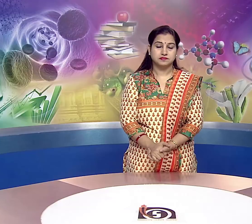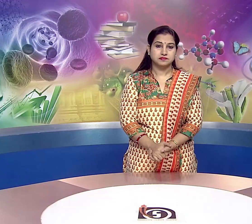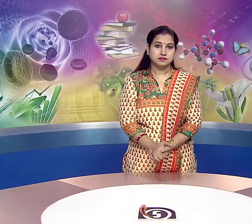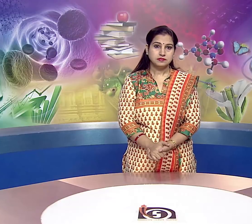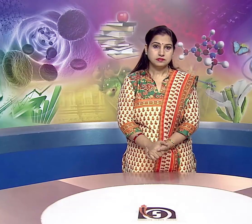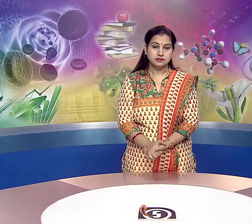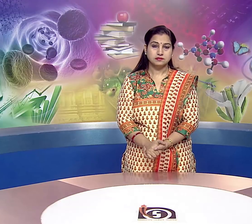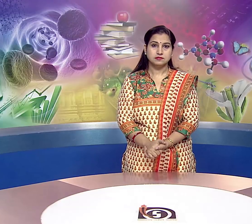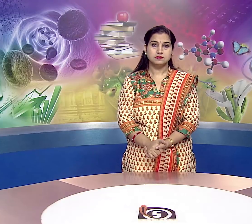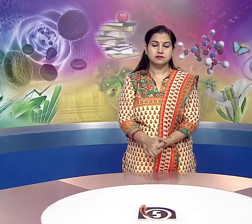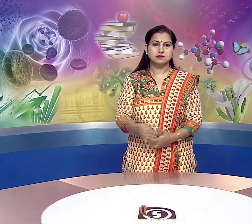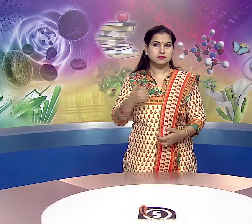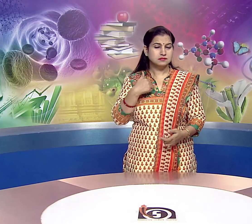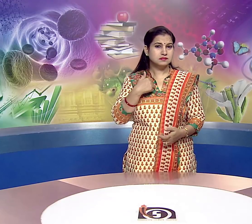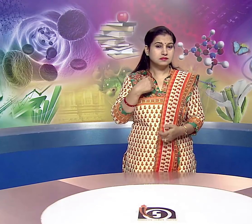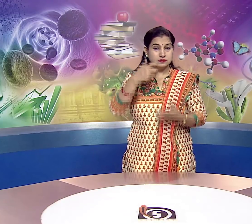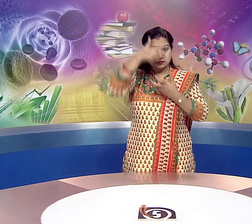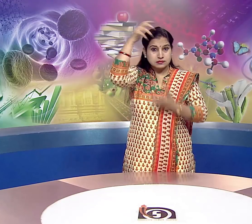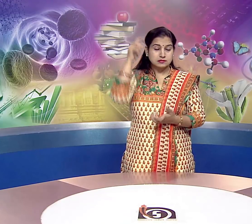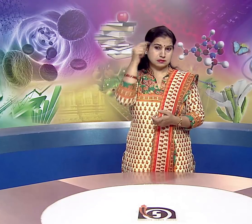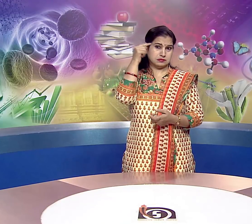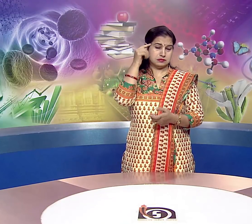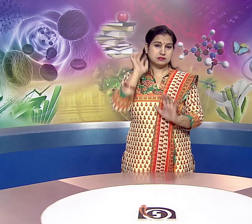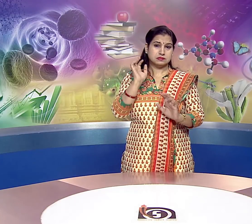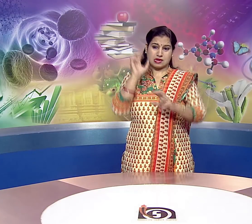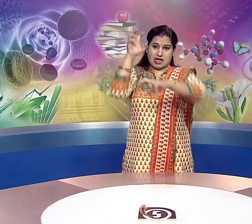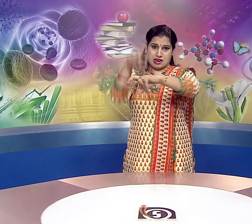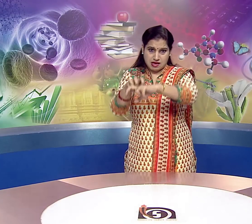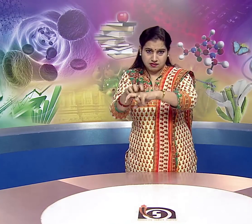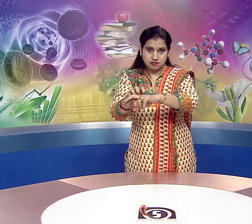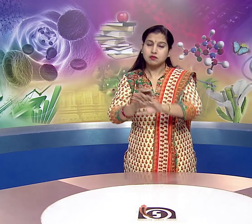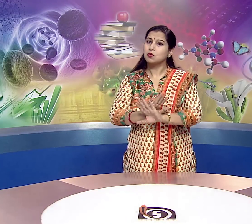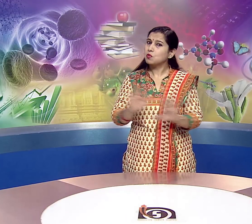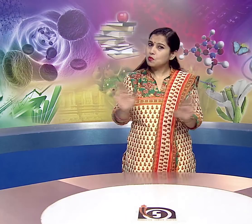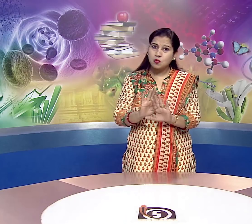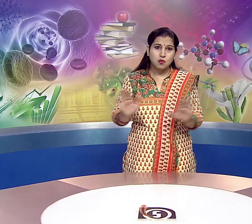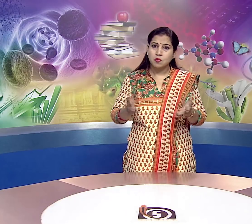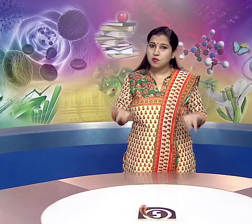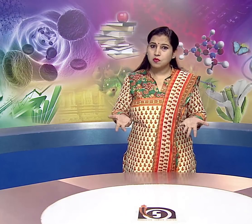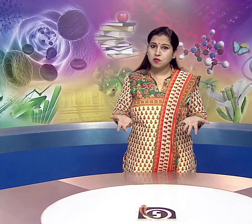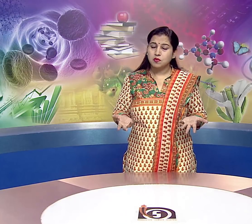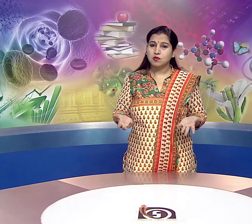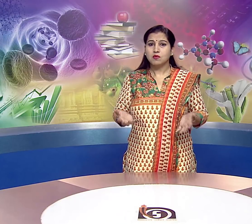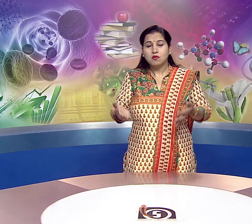He had no intentions to attack or to safeguard